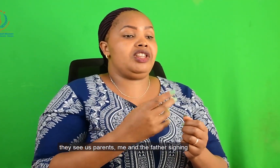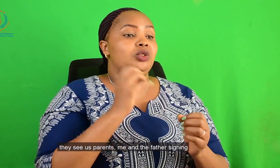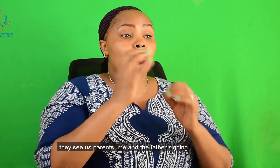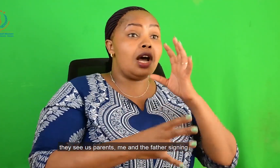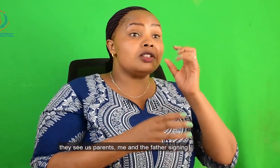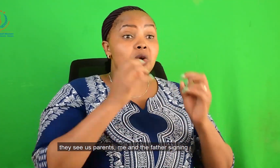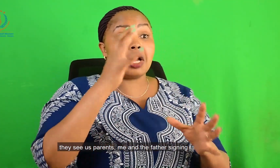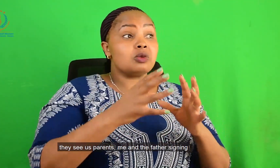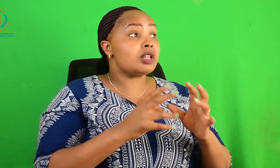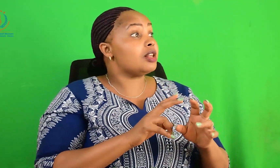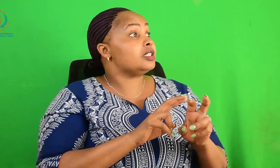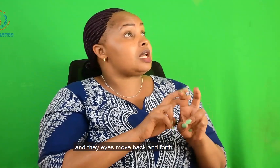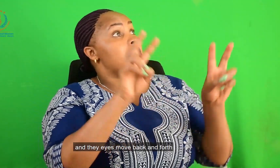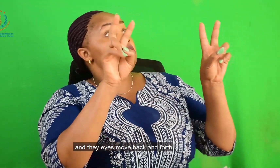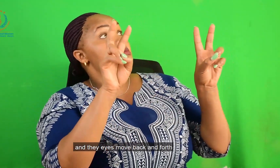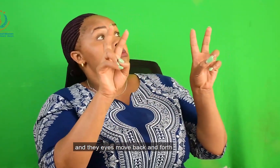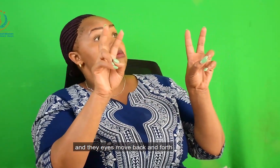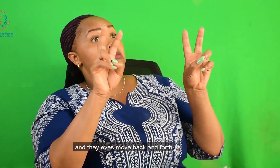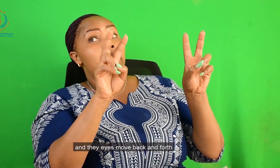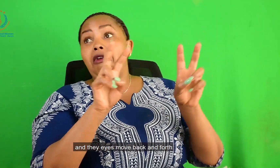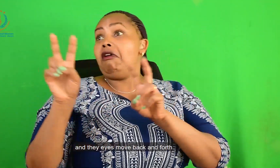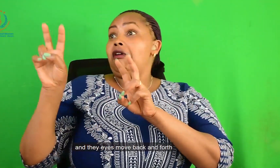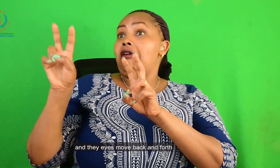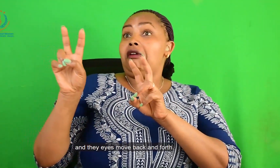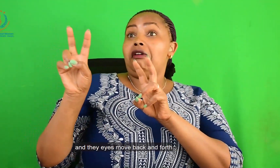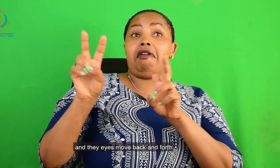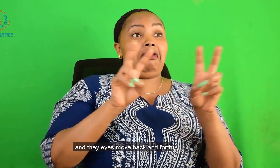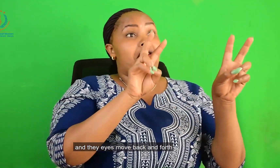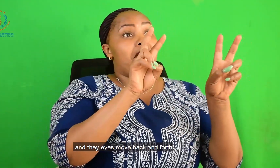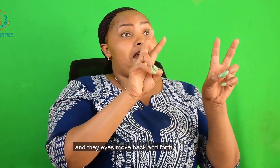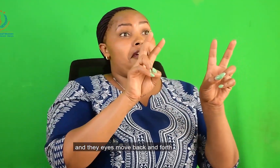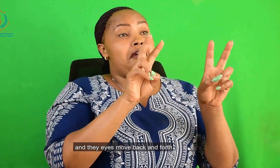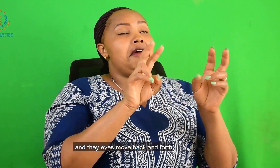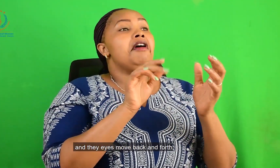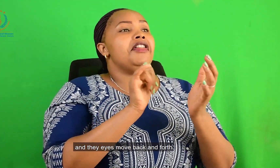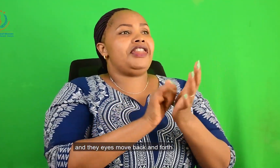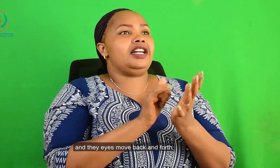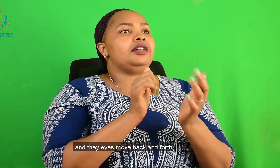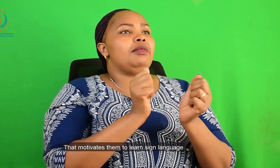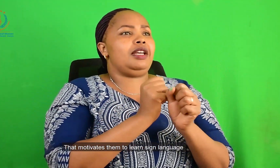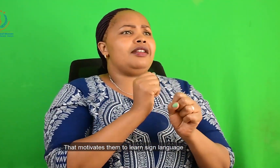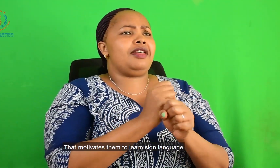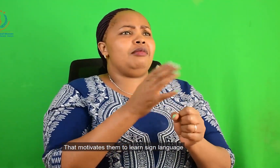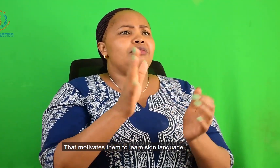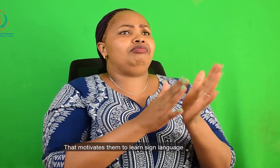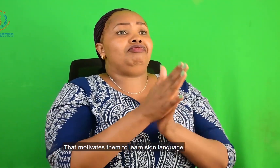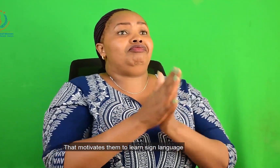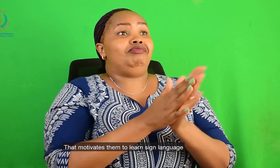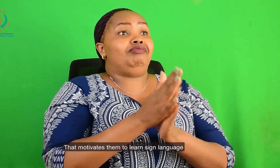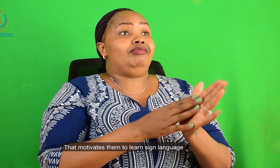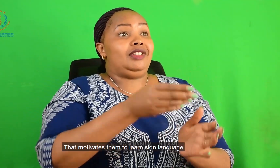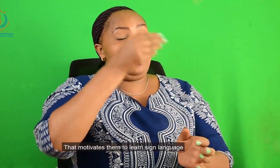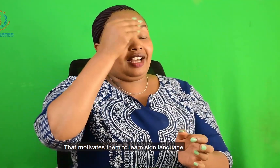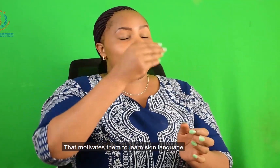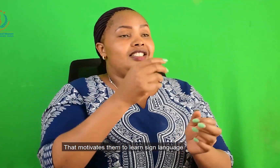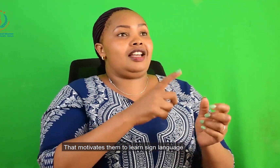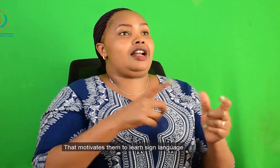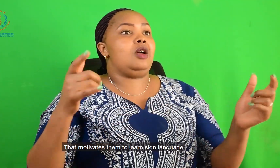signing, and their eyes move back and forth between the two of us. So that motivates them to learn sign